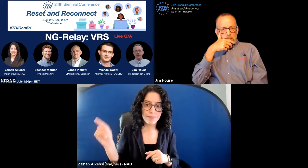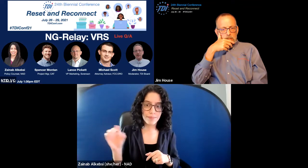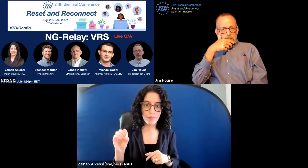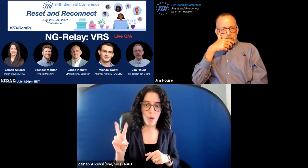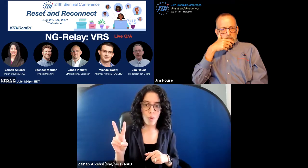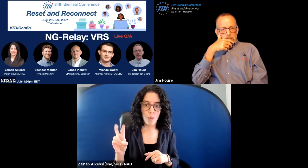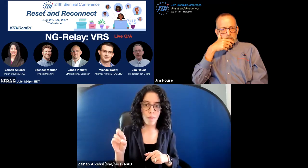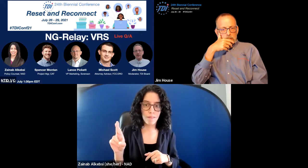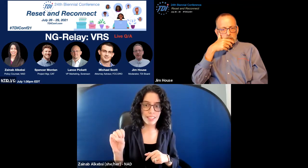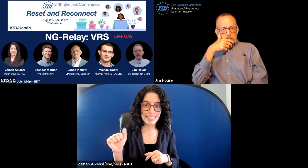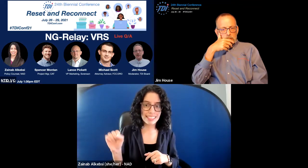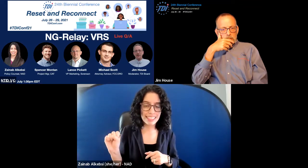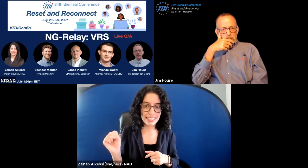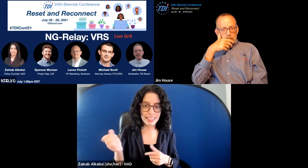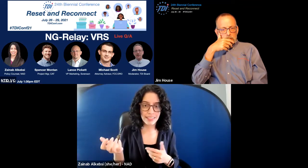And in order